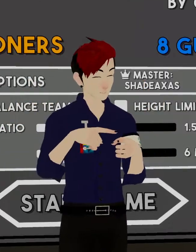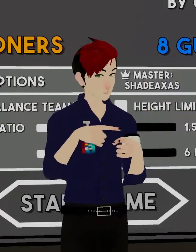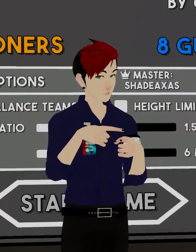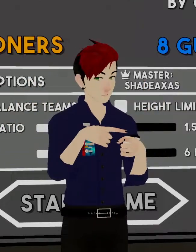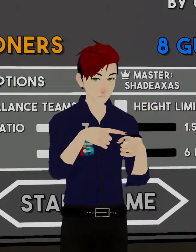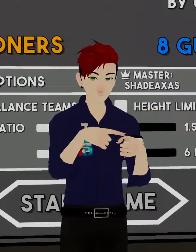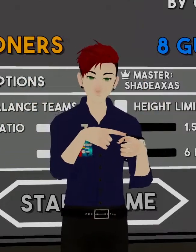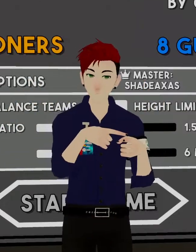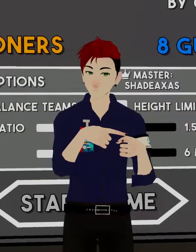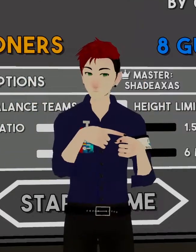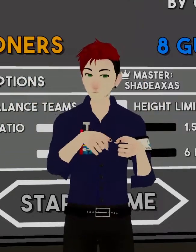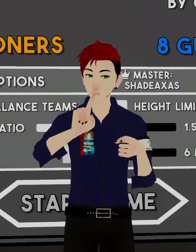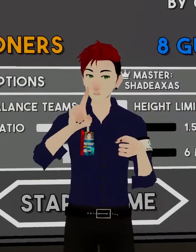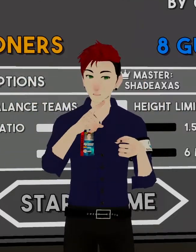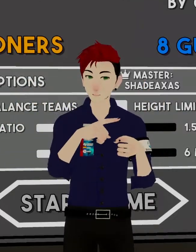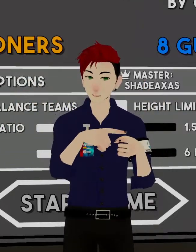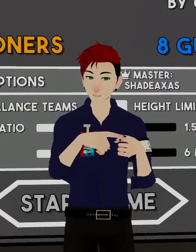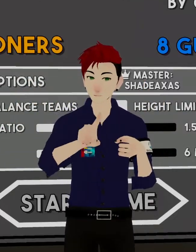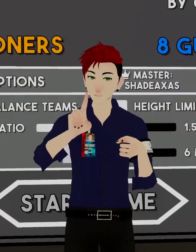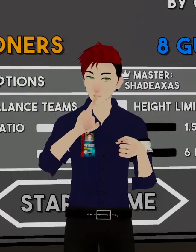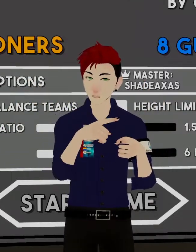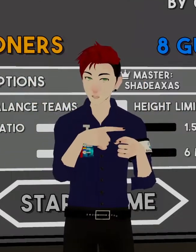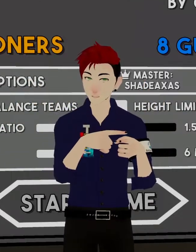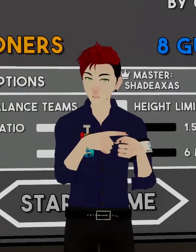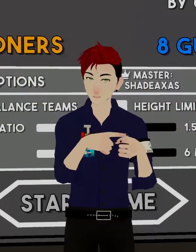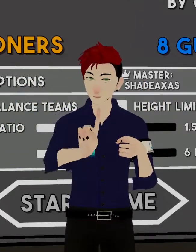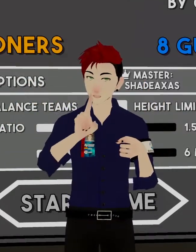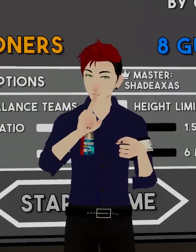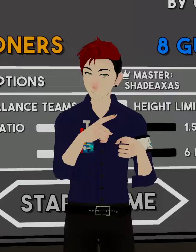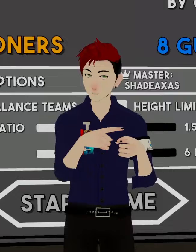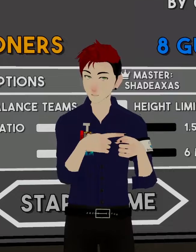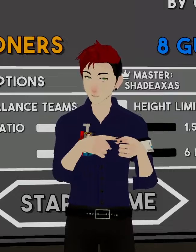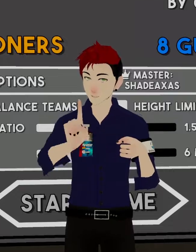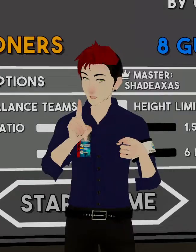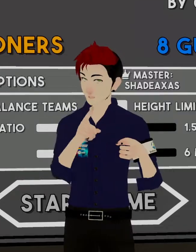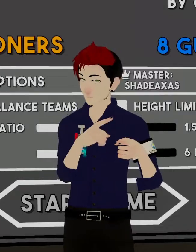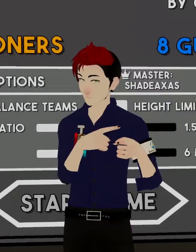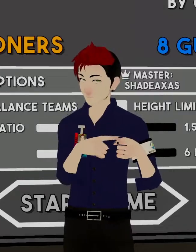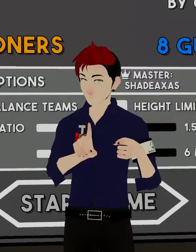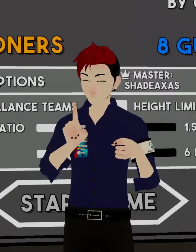stay here. The other one is going to flick off of it, kind of like you're sharpening the knife.